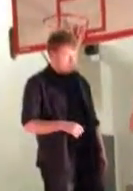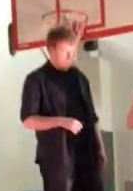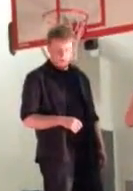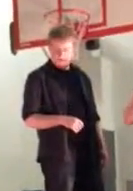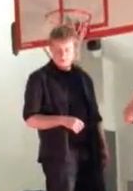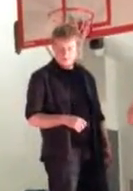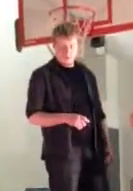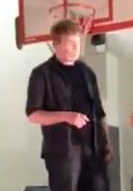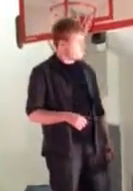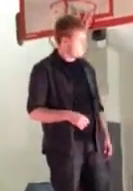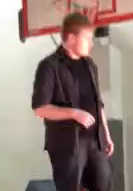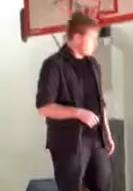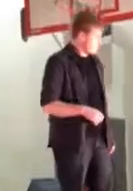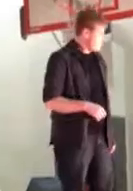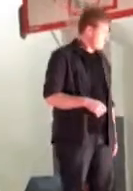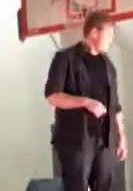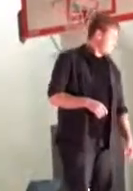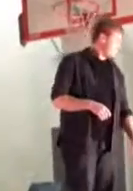doesn't...